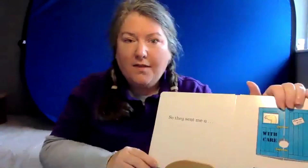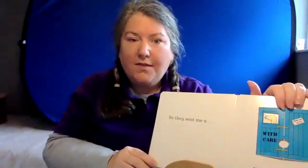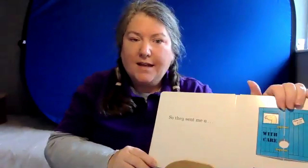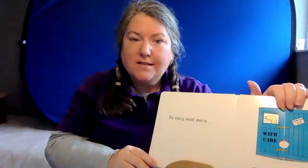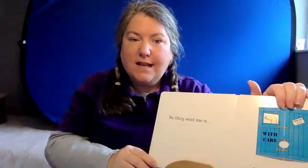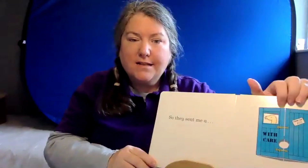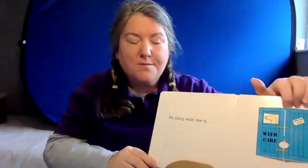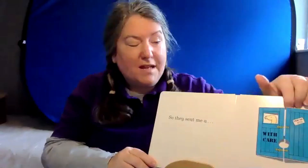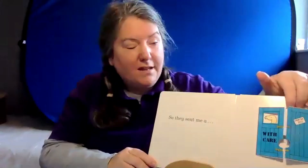They sent me